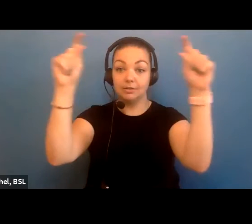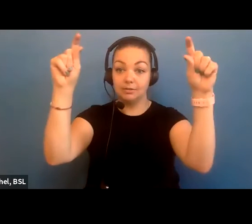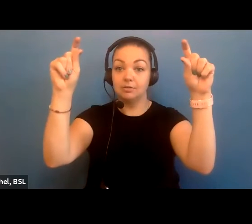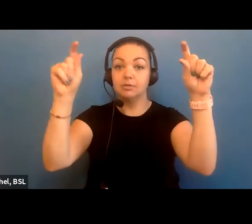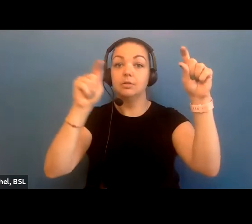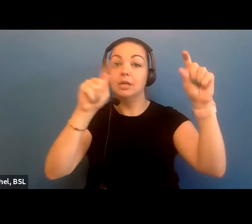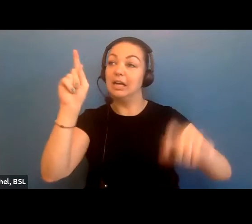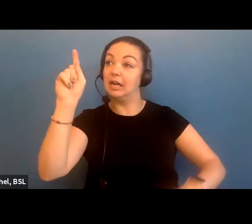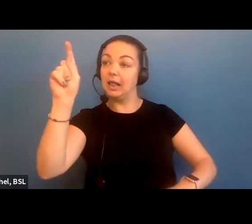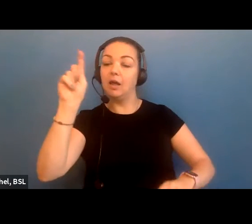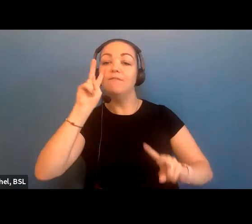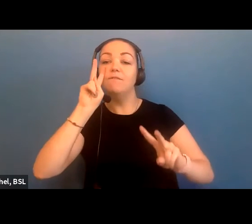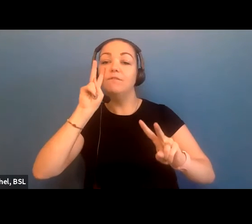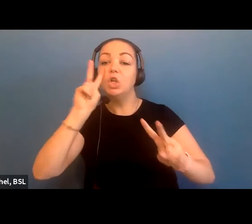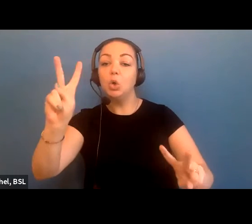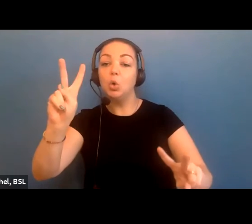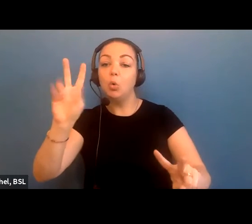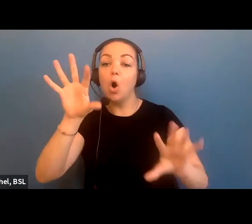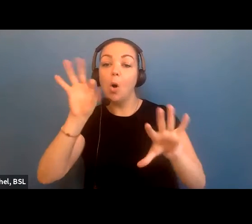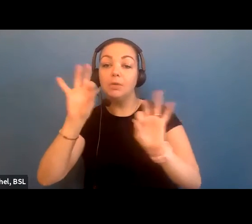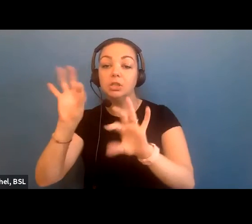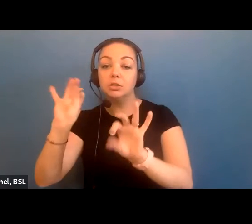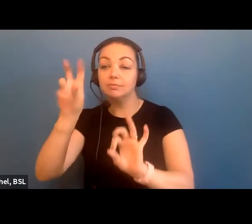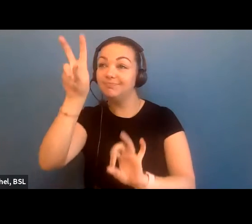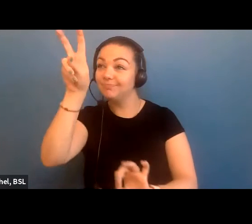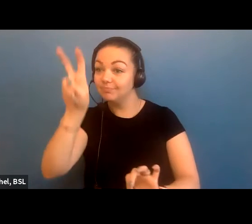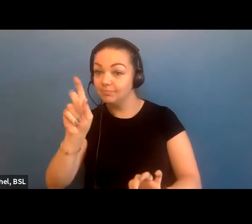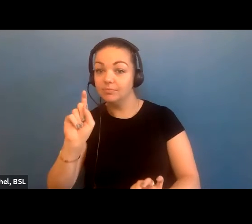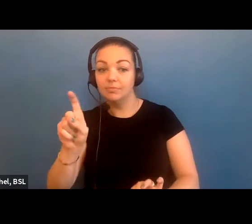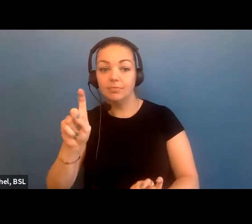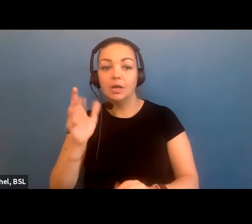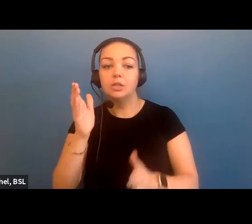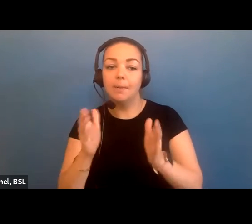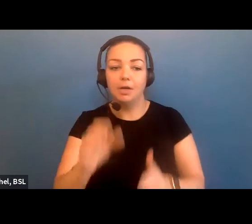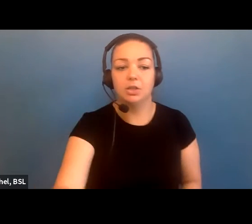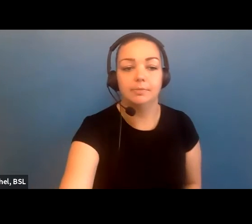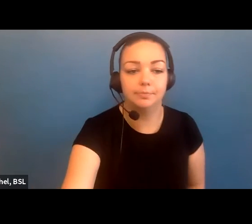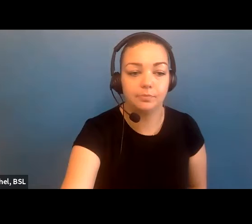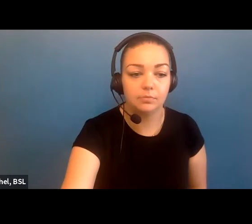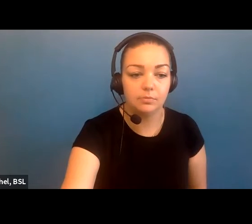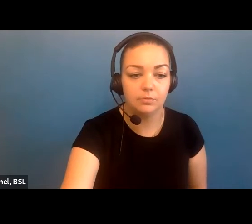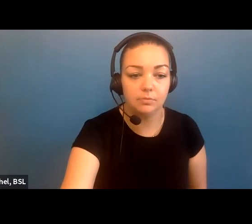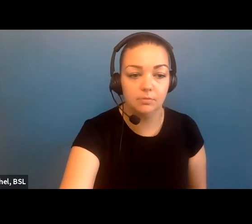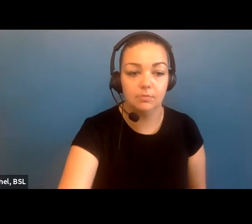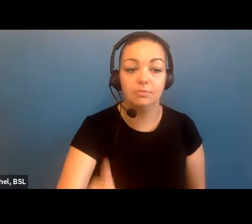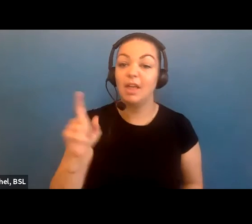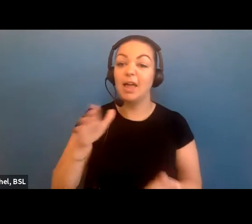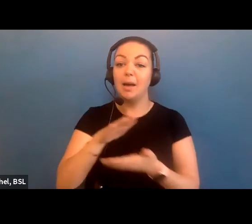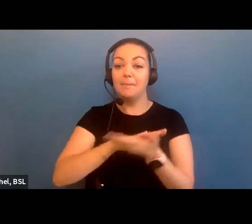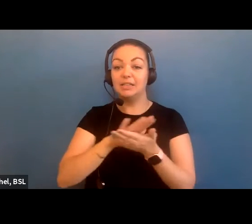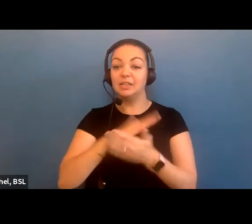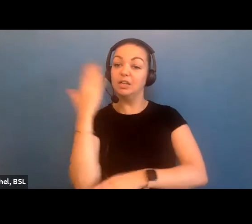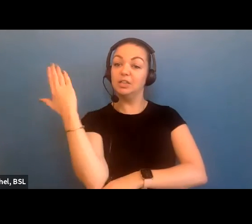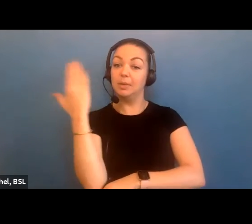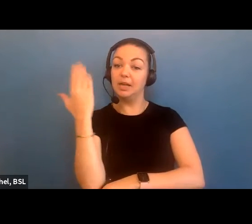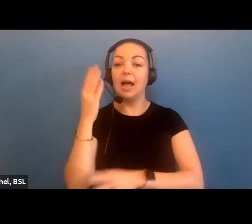if you click view options, you can select to view side by side. So that will give you the option to see the speaker, but